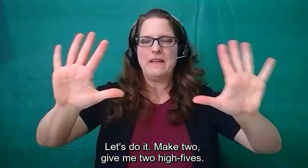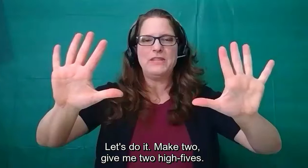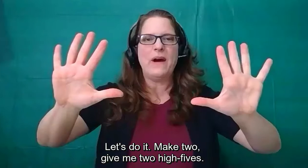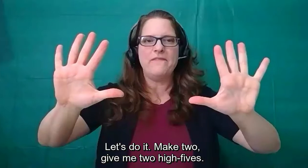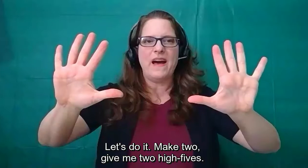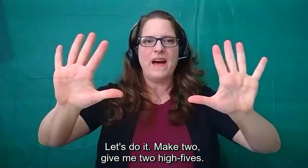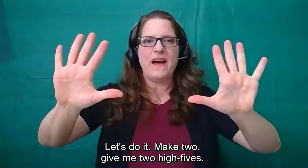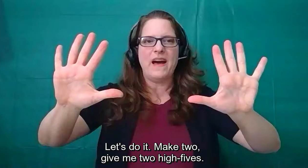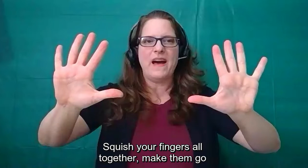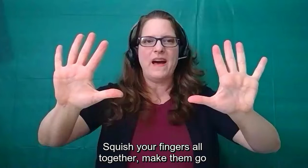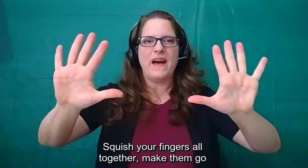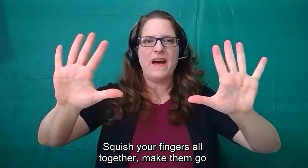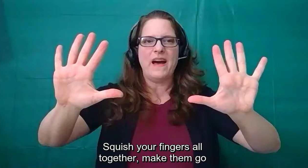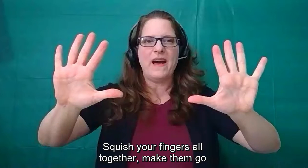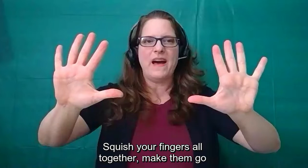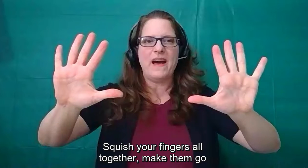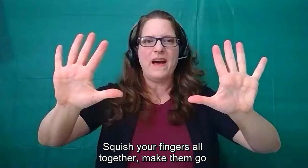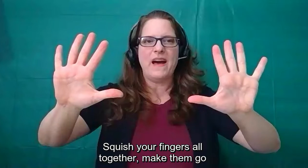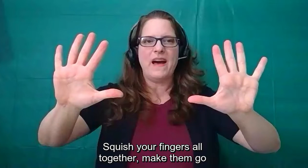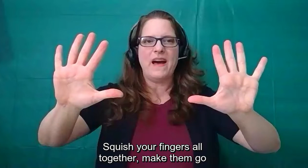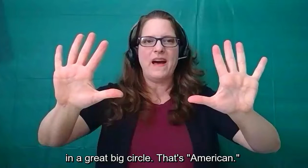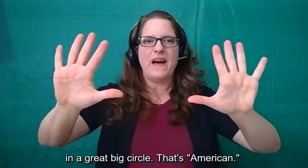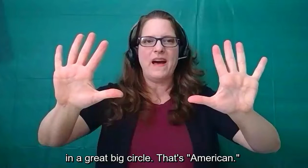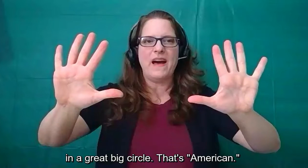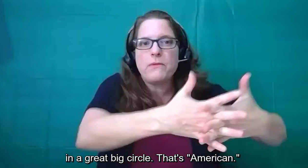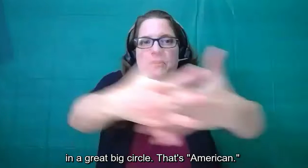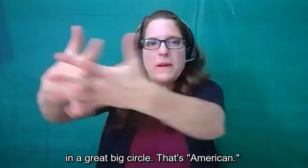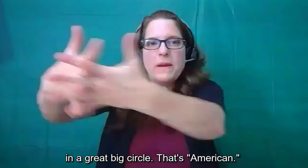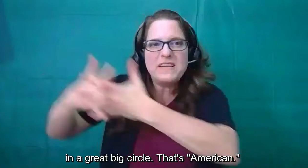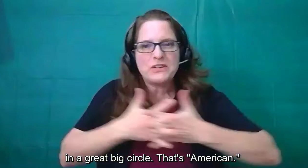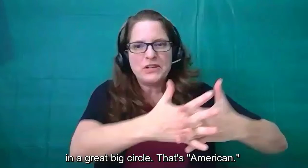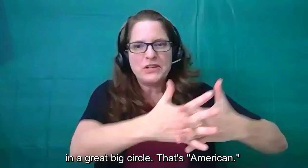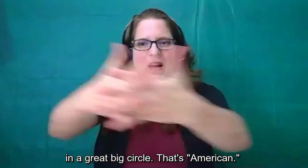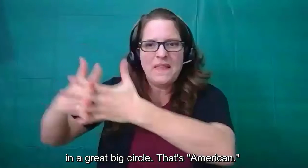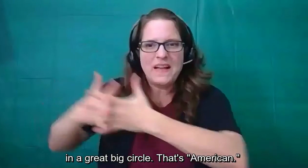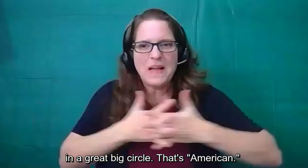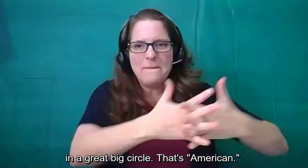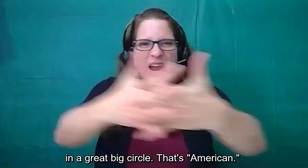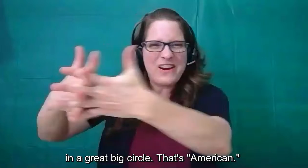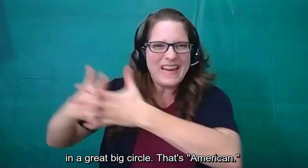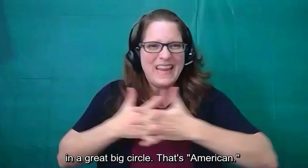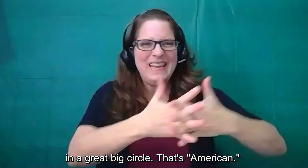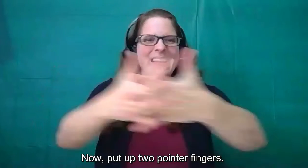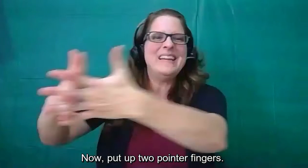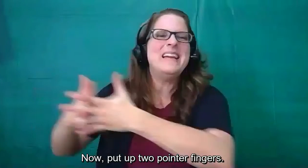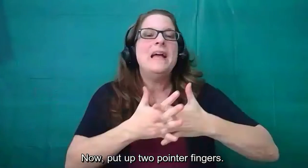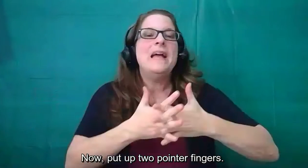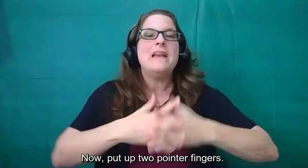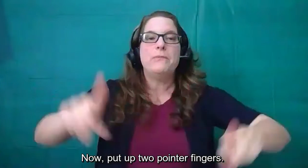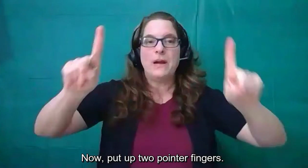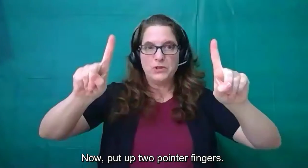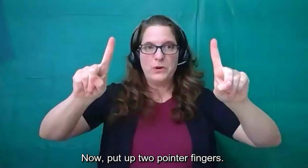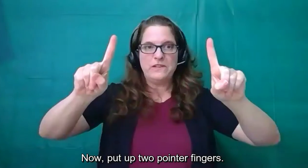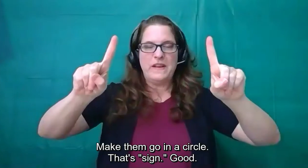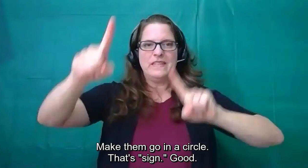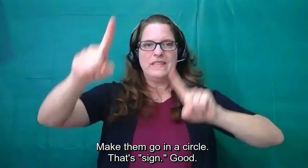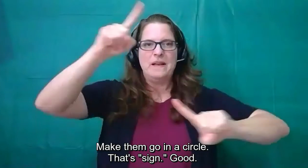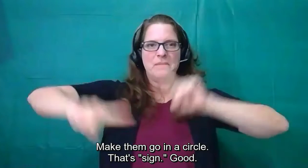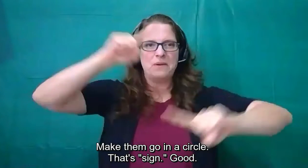fives. Squish your fingers all together. Make them go in a great big circle. That's American. Now put up 2 pointer fingers. Make them go in a circle.